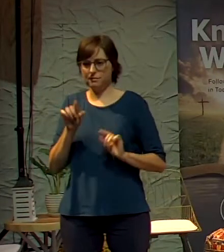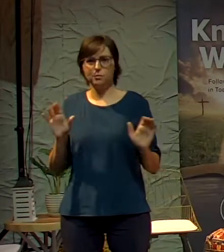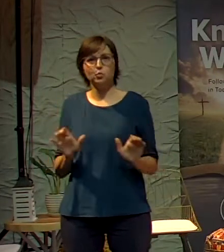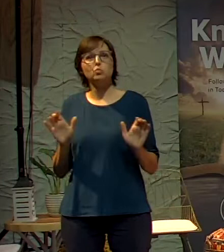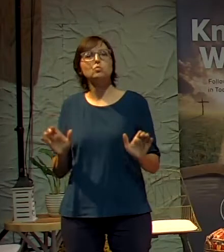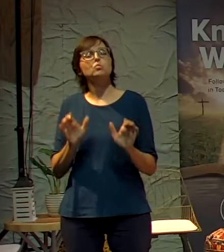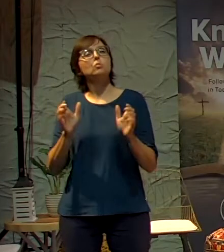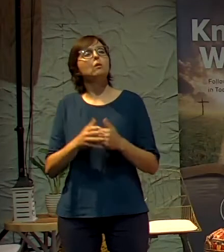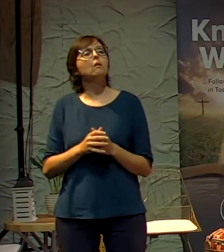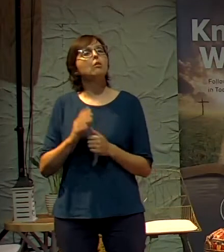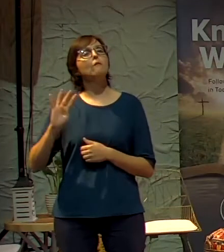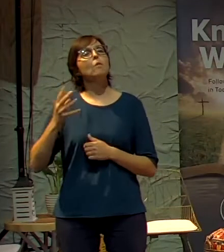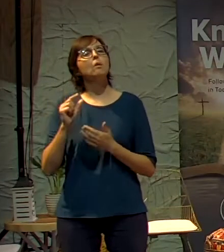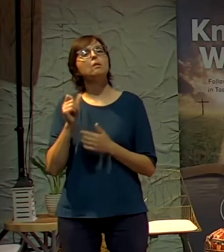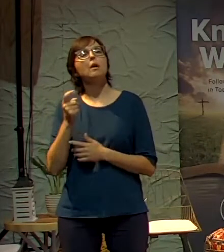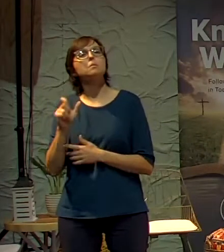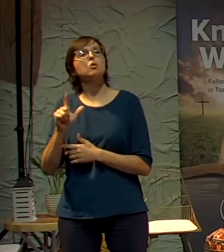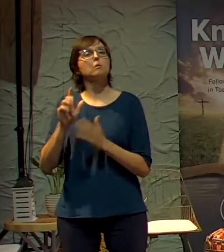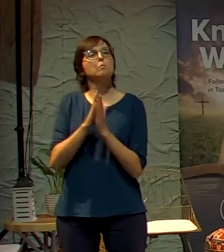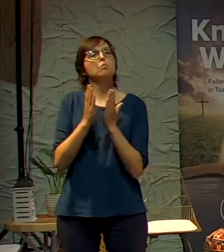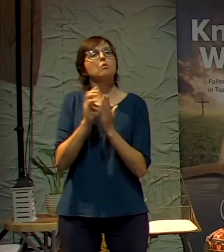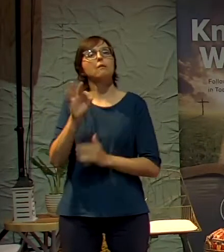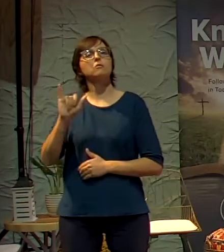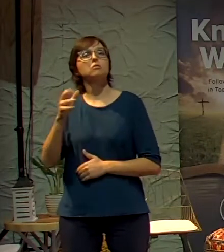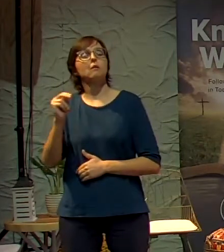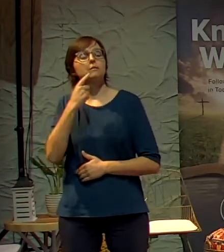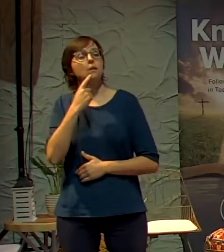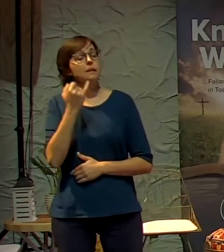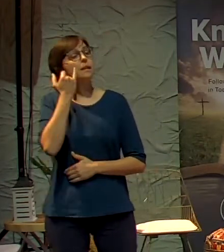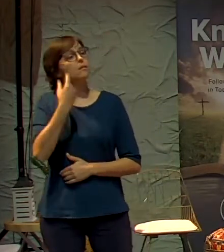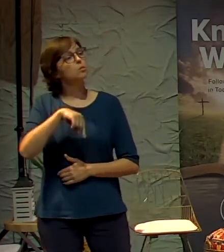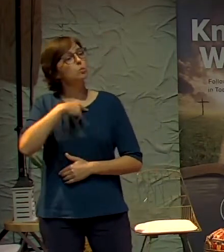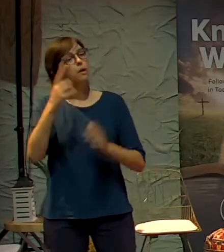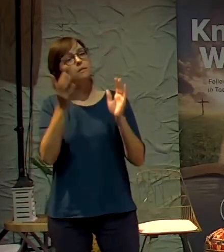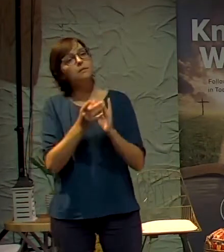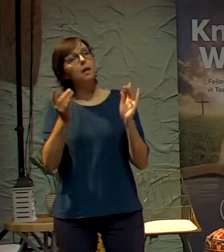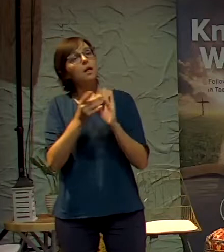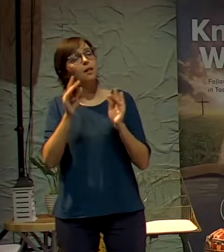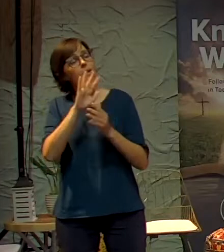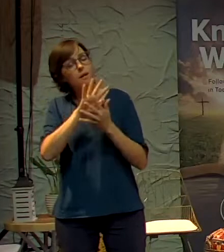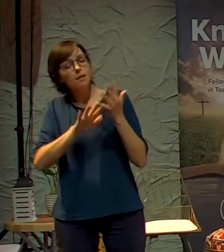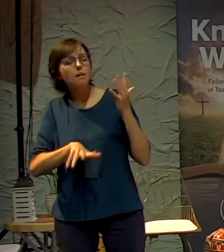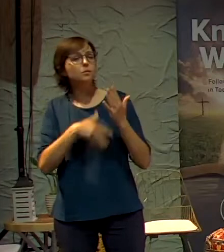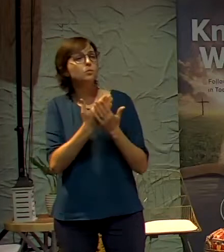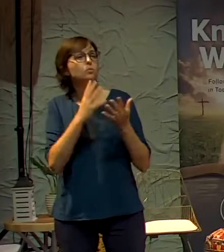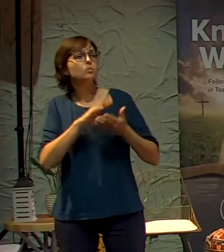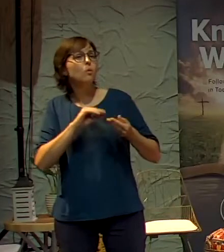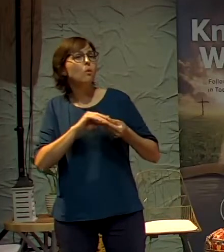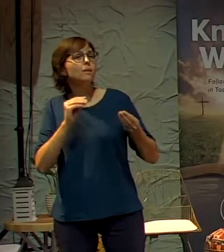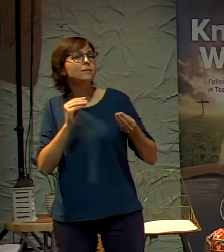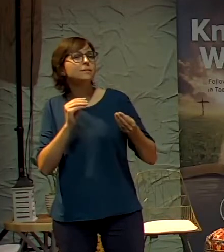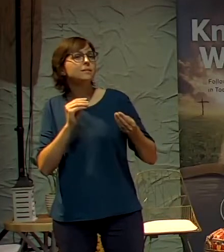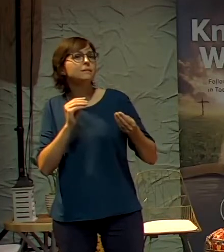fourth gospel, in the book of John, John even says, if we are to tell all of the stories of what happened, no books in